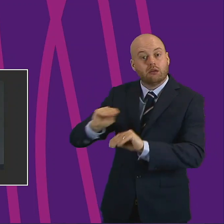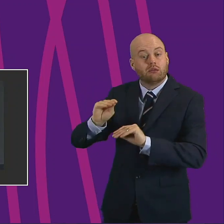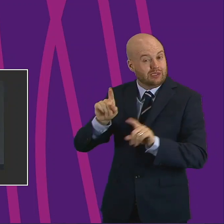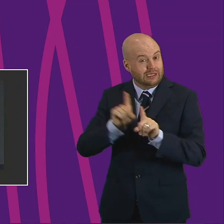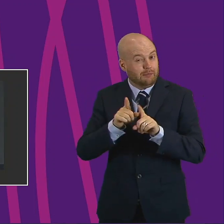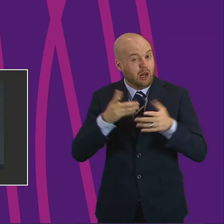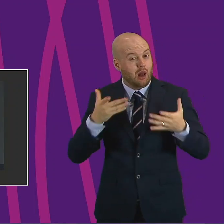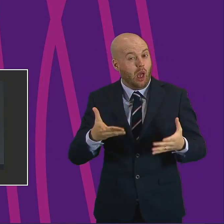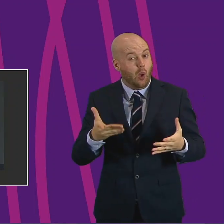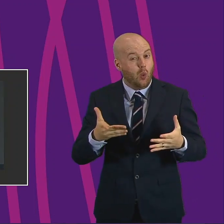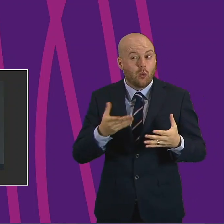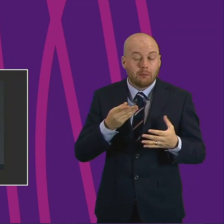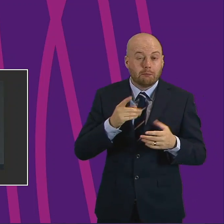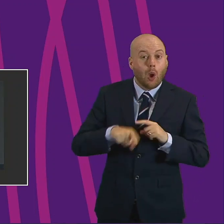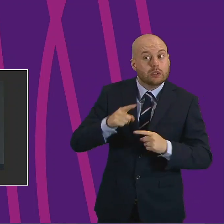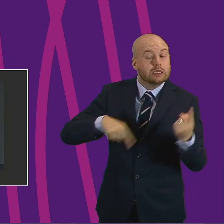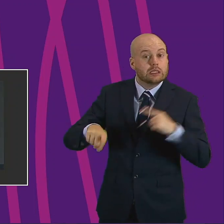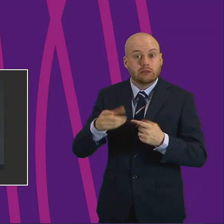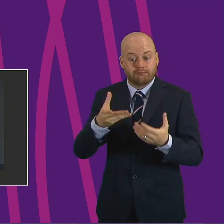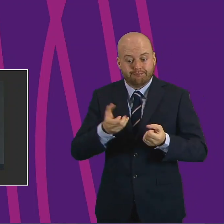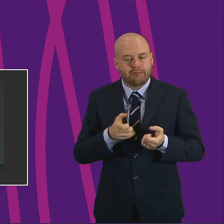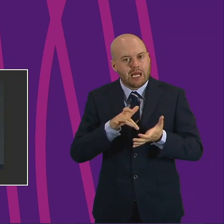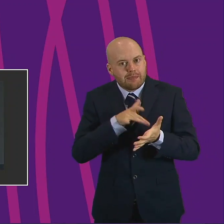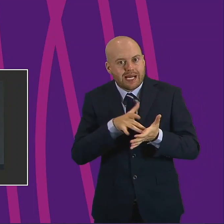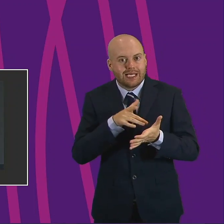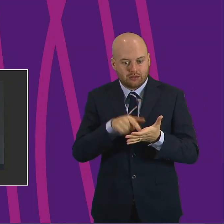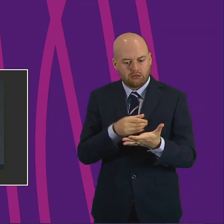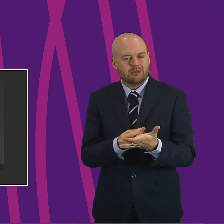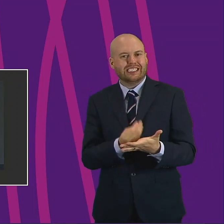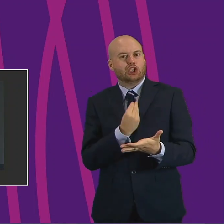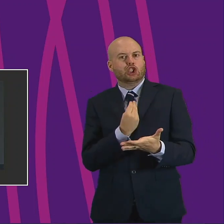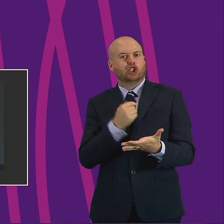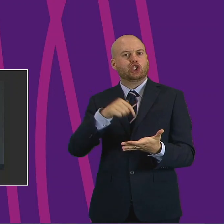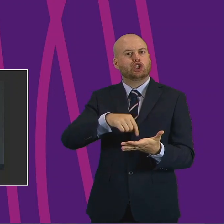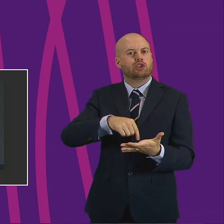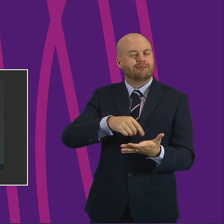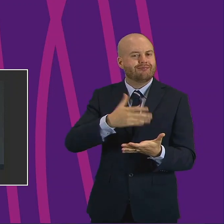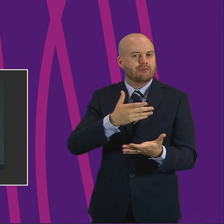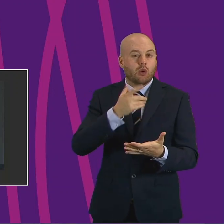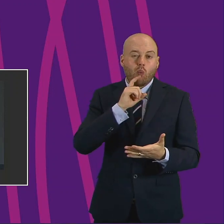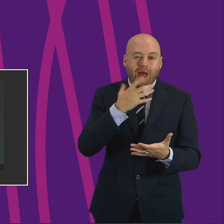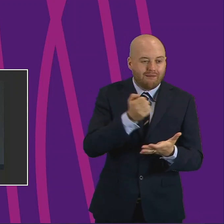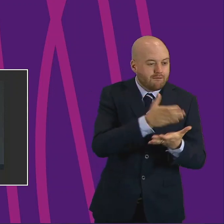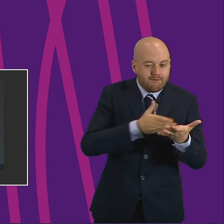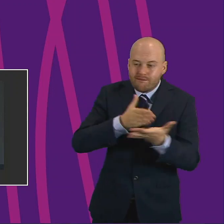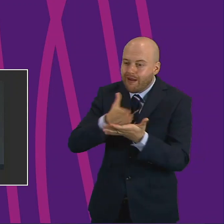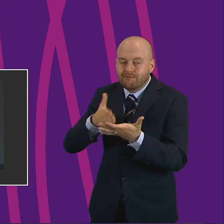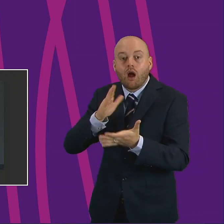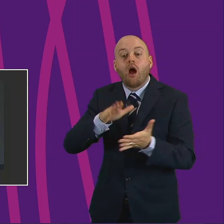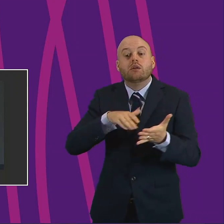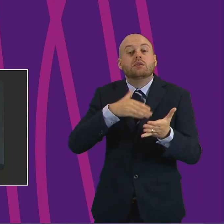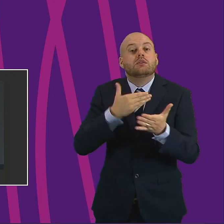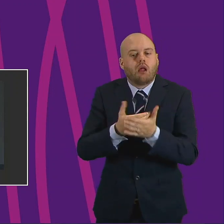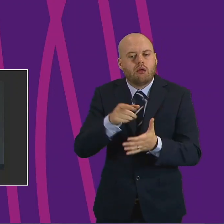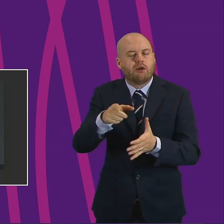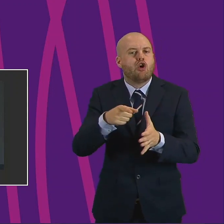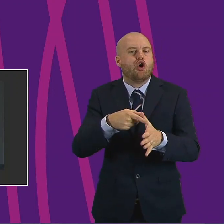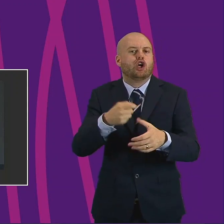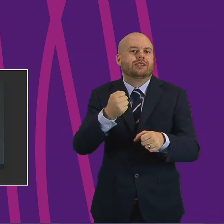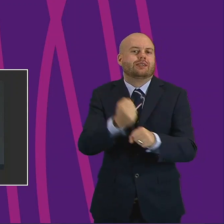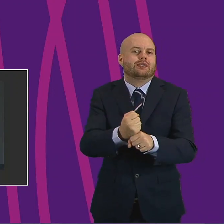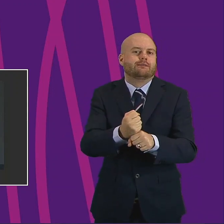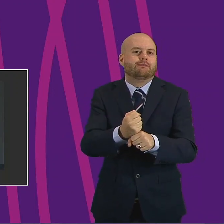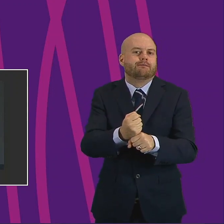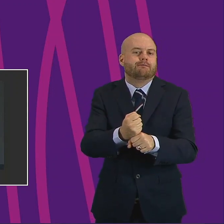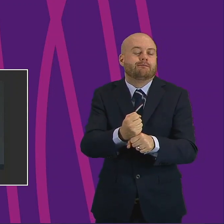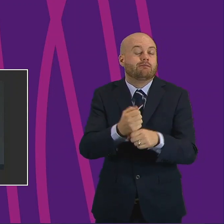will be strengthened as we approach the resumption of the school term in August. So we will, as I said in my